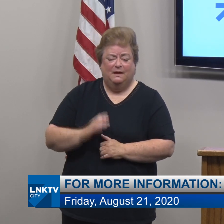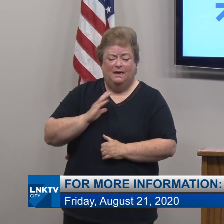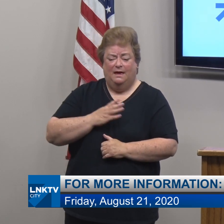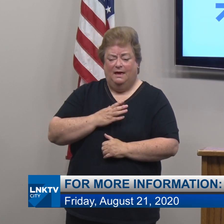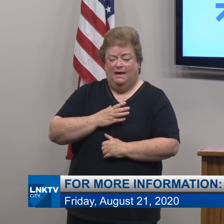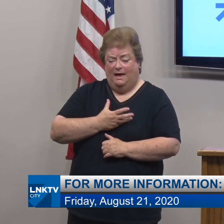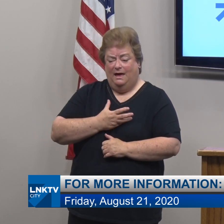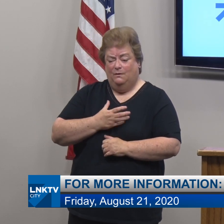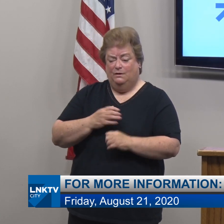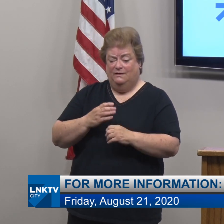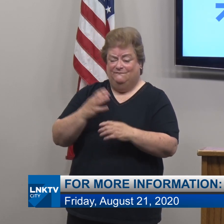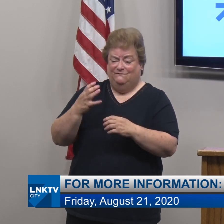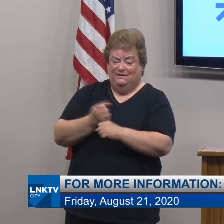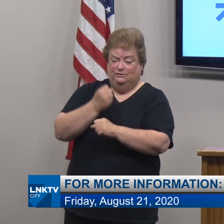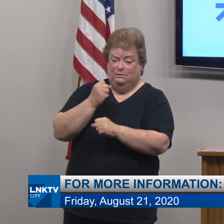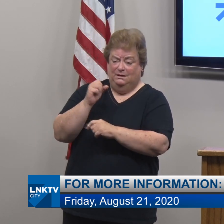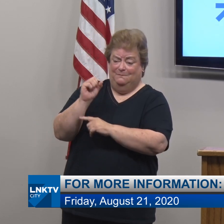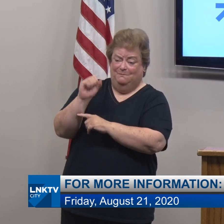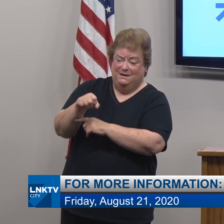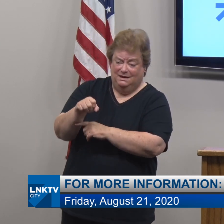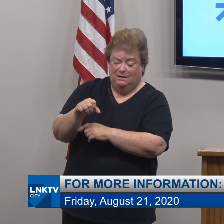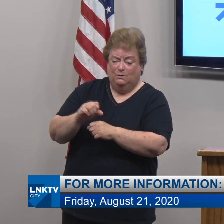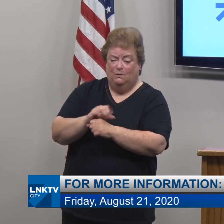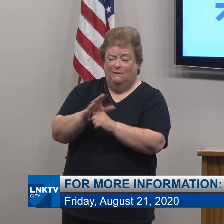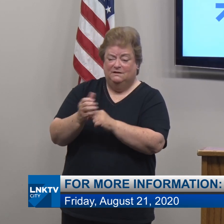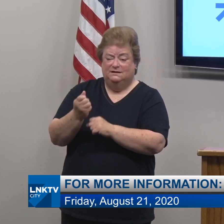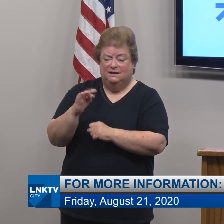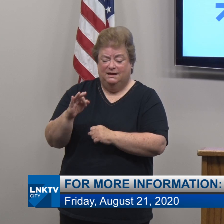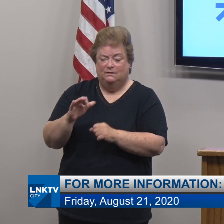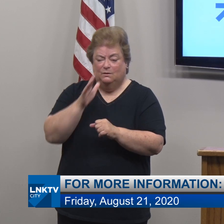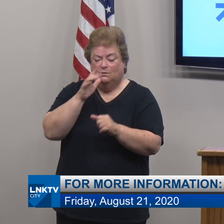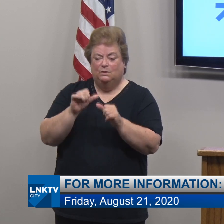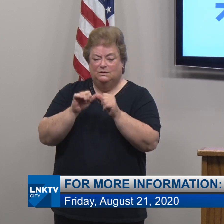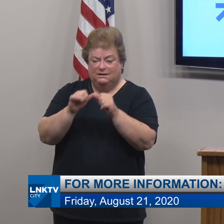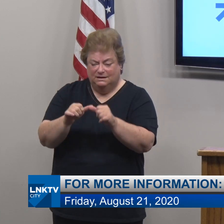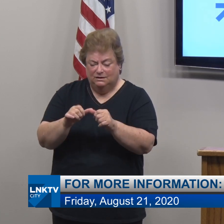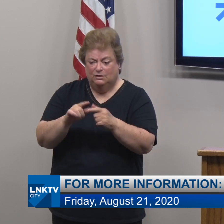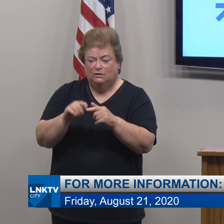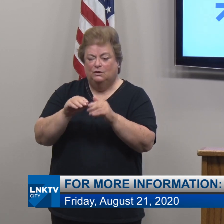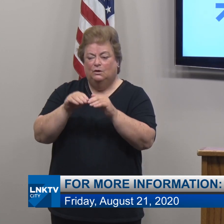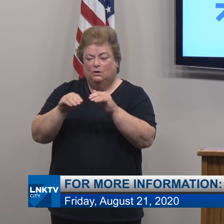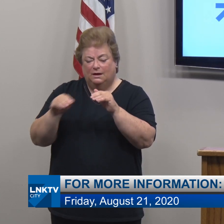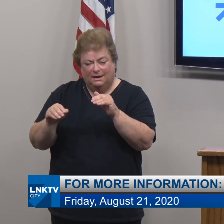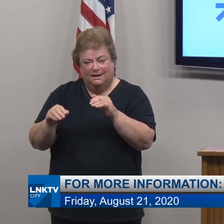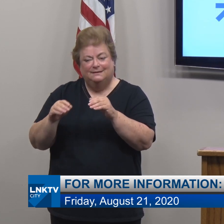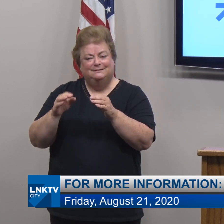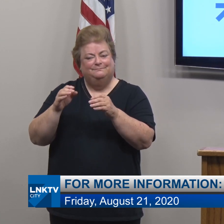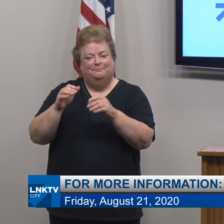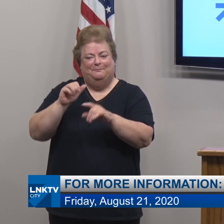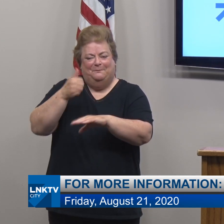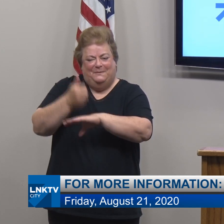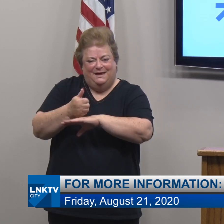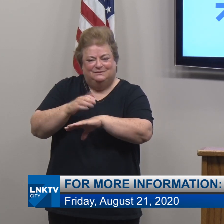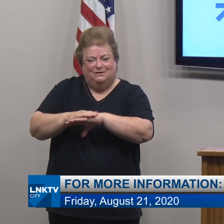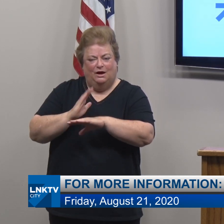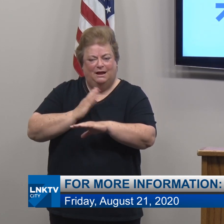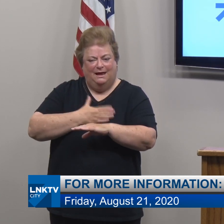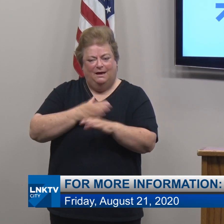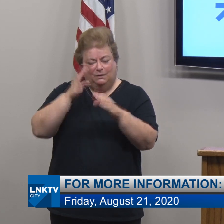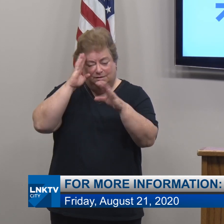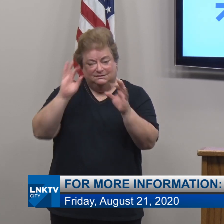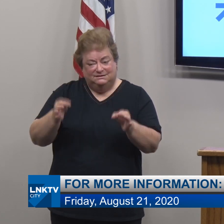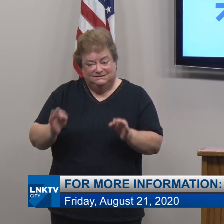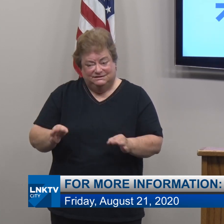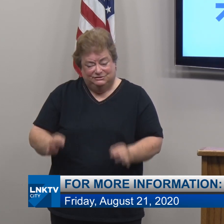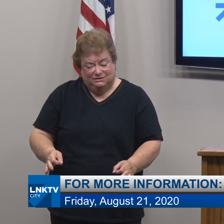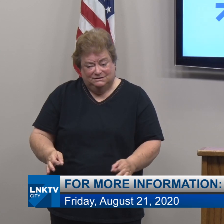in this fight against COVID-19 continues to come down to the choices that we make. These choices either